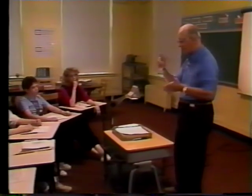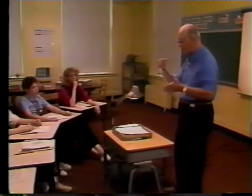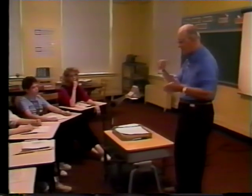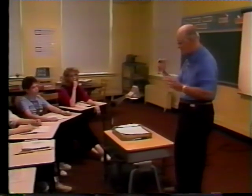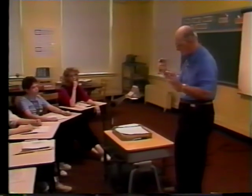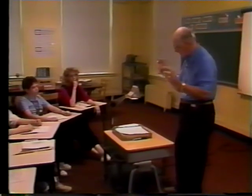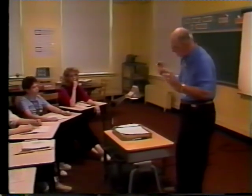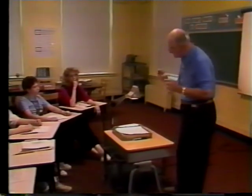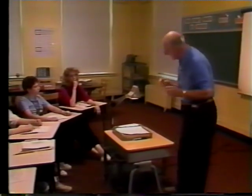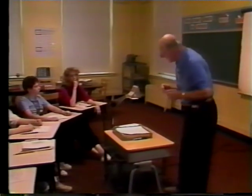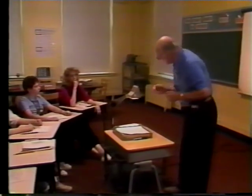stanza,